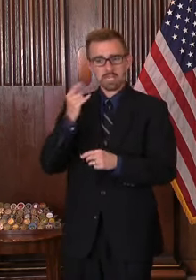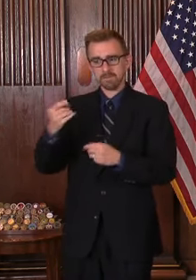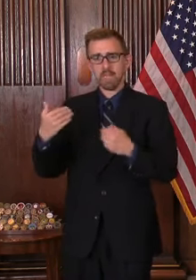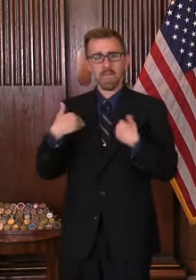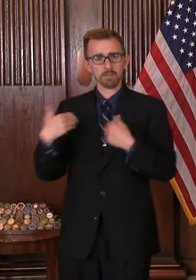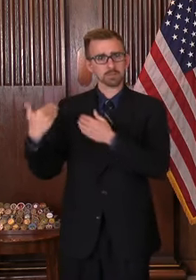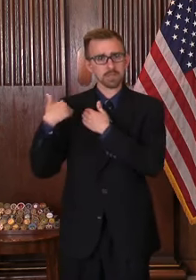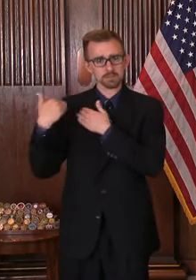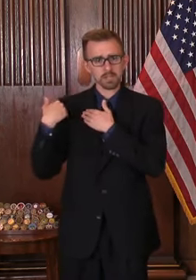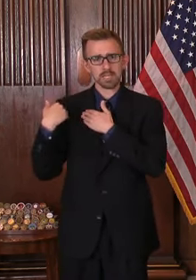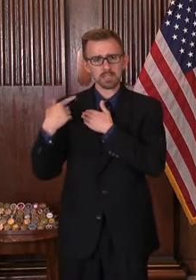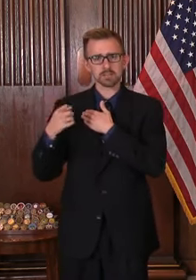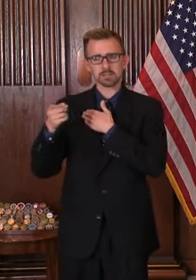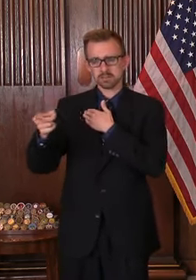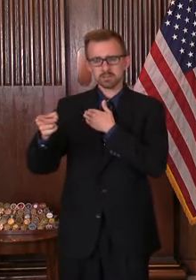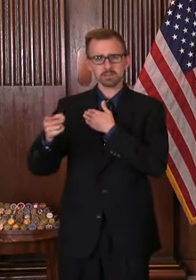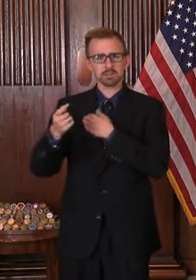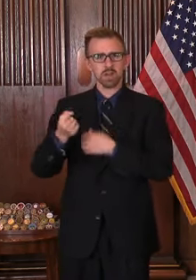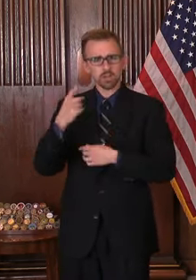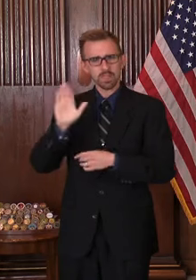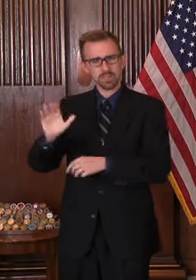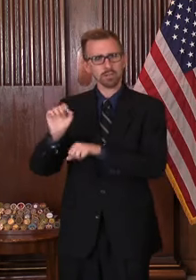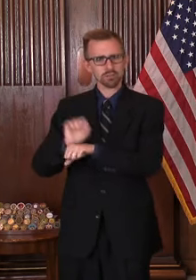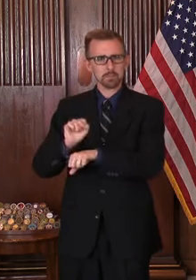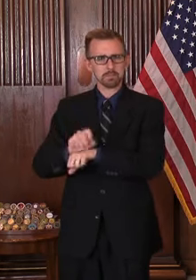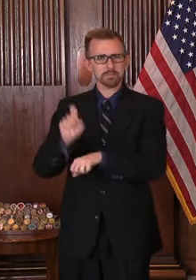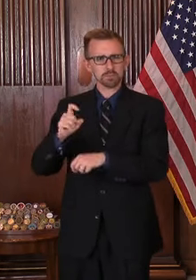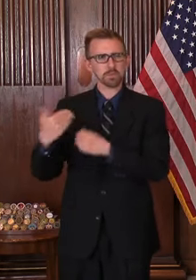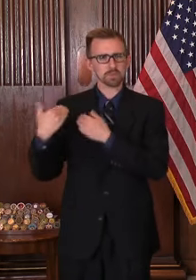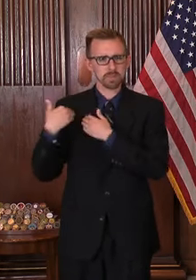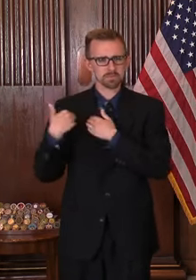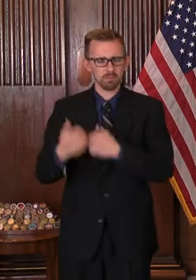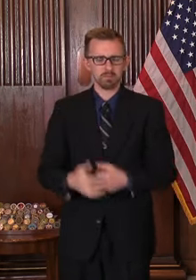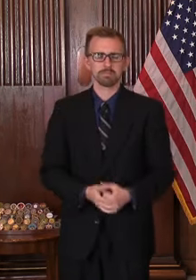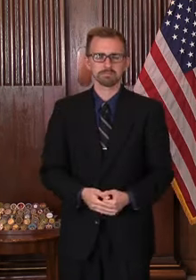responsibilities at the jobs they do also. Thank you, and God bless.